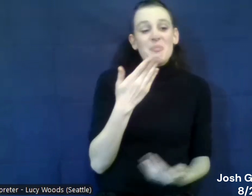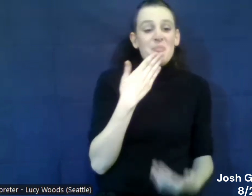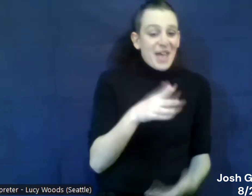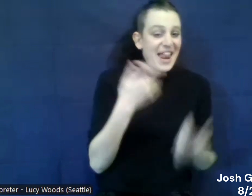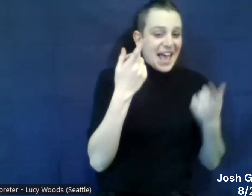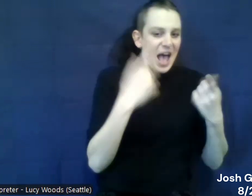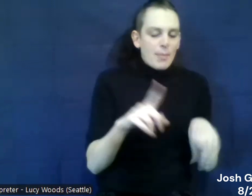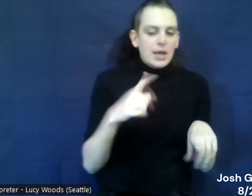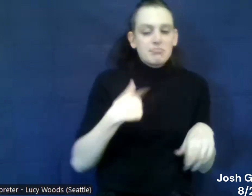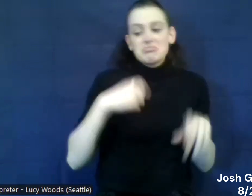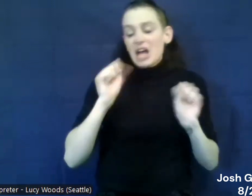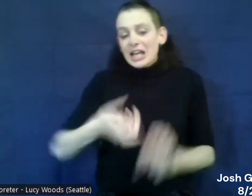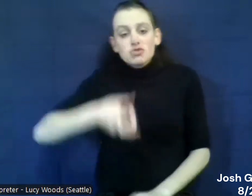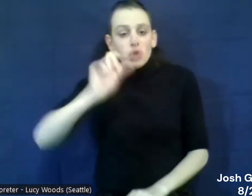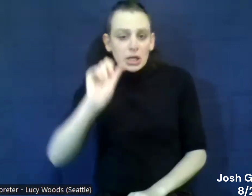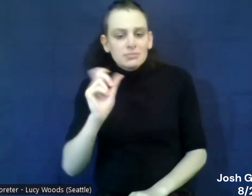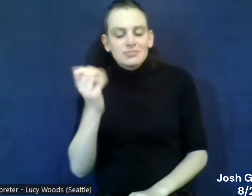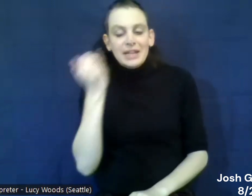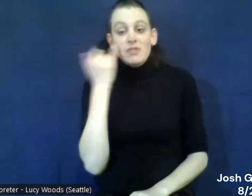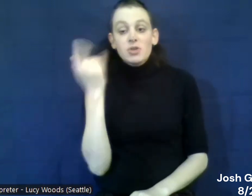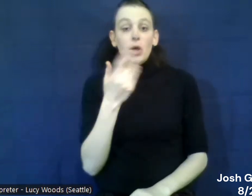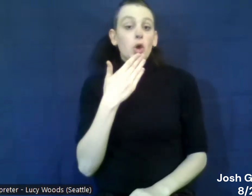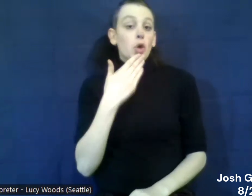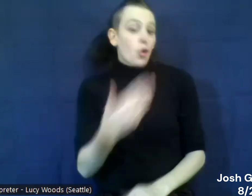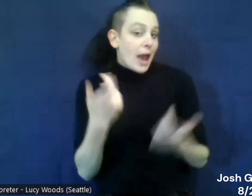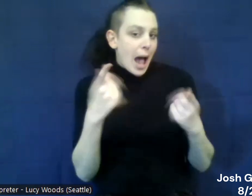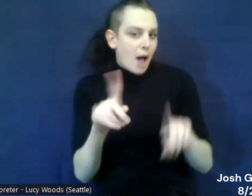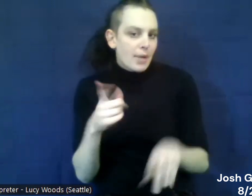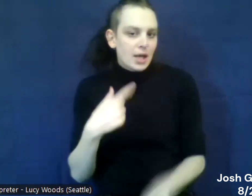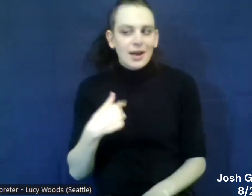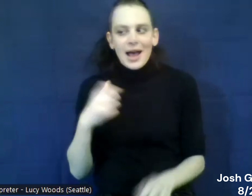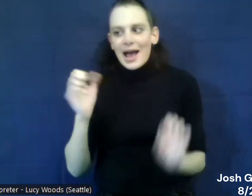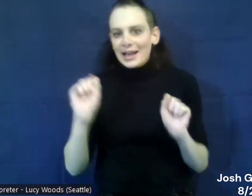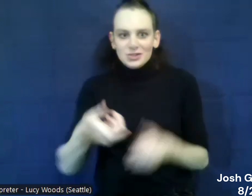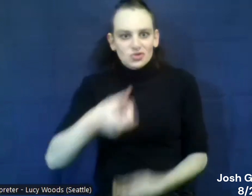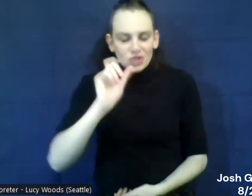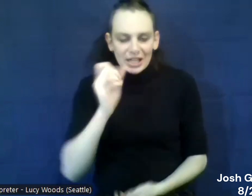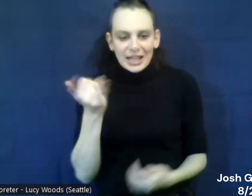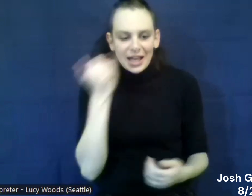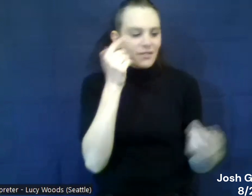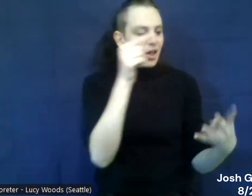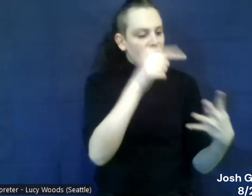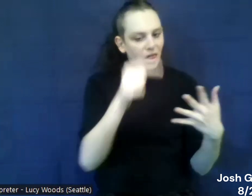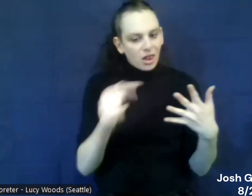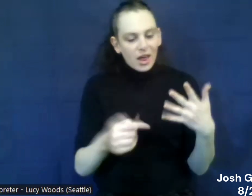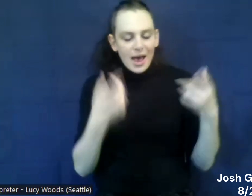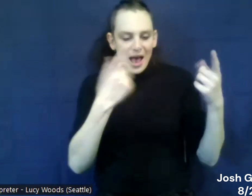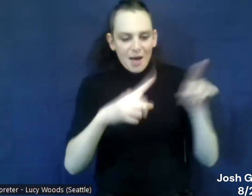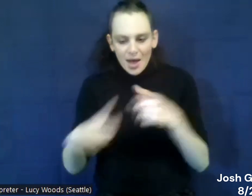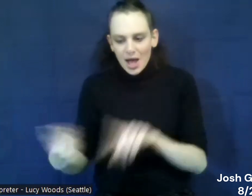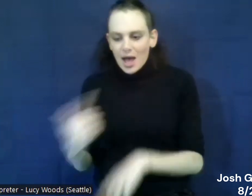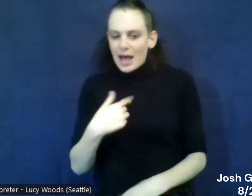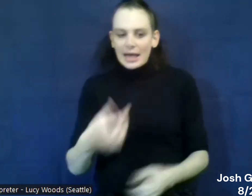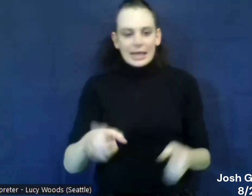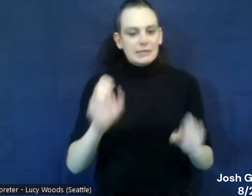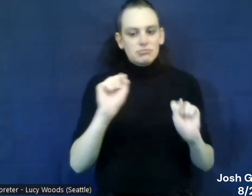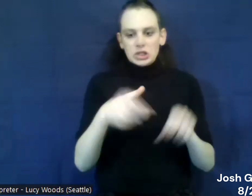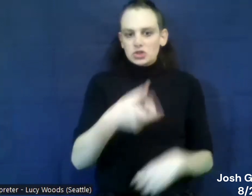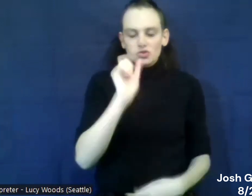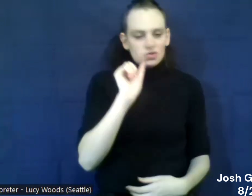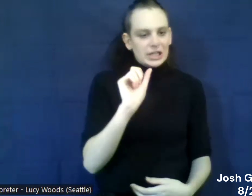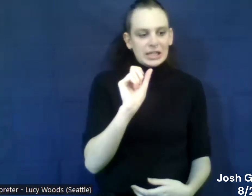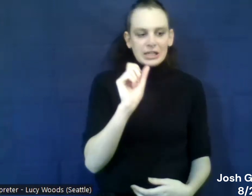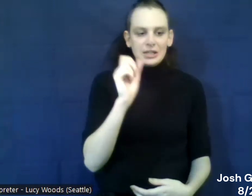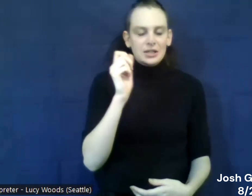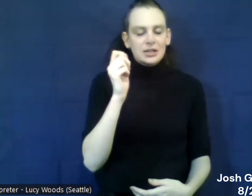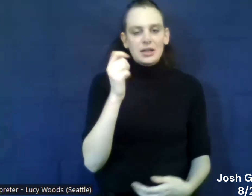If something good's happening, I can drink to celebrate. If this or that or this or that, there became excuses for every moment to involve